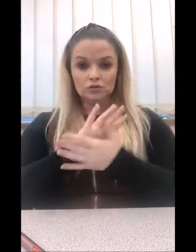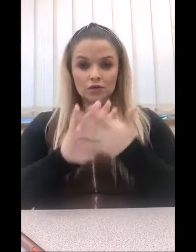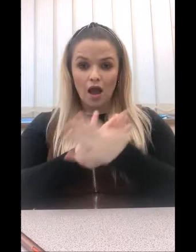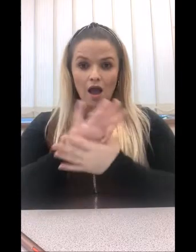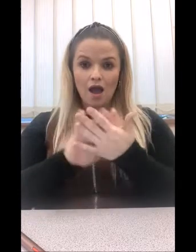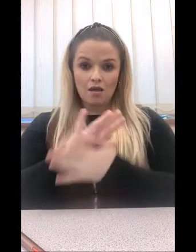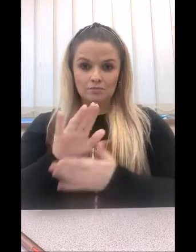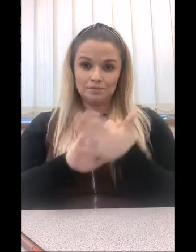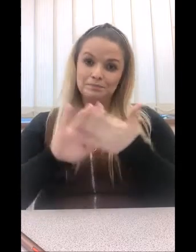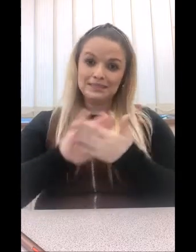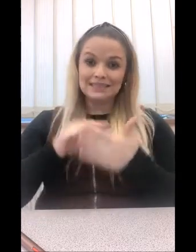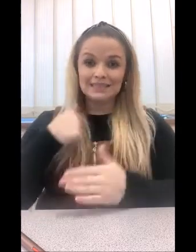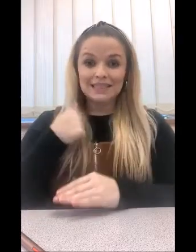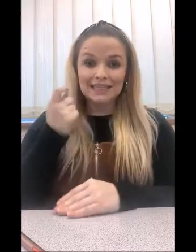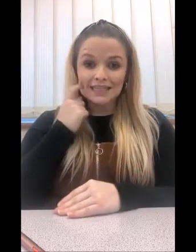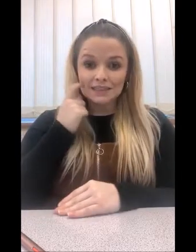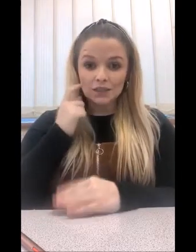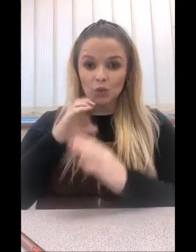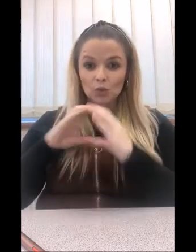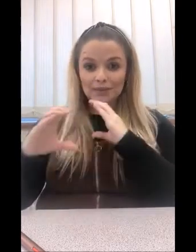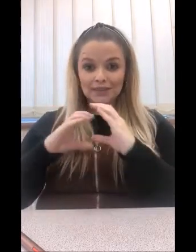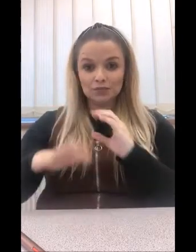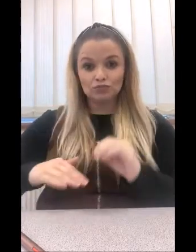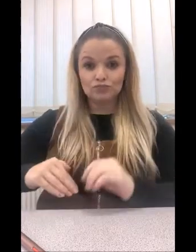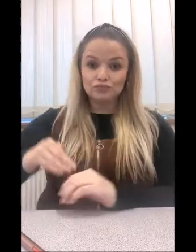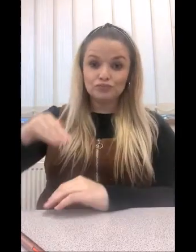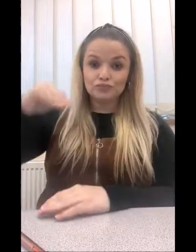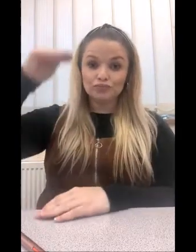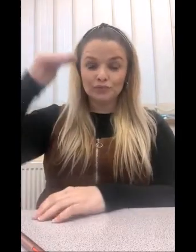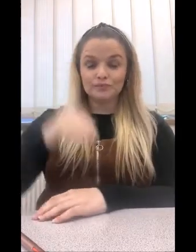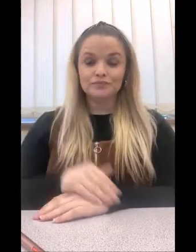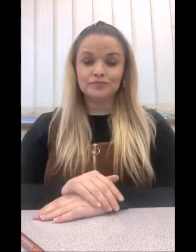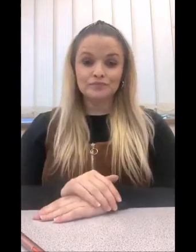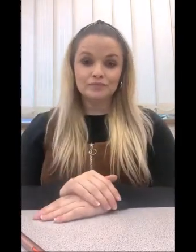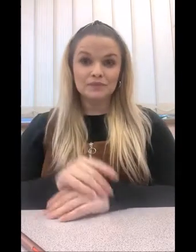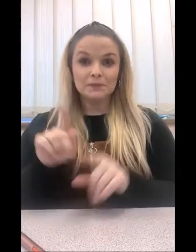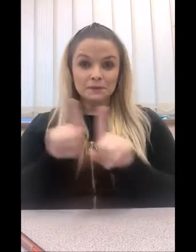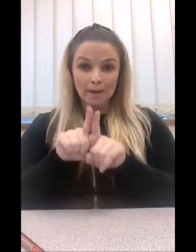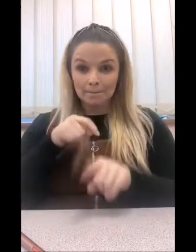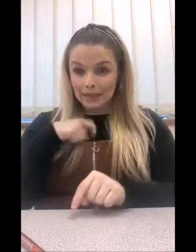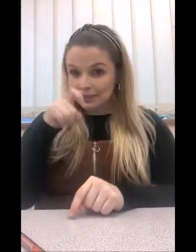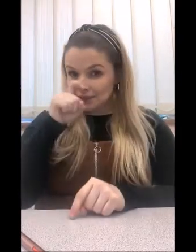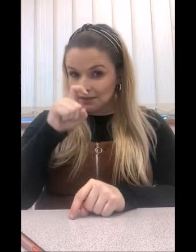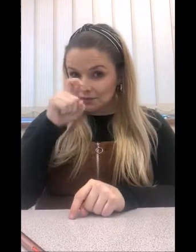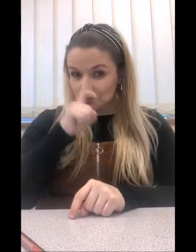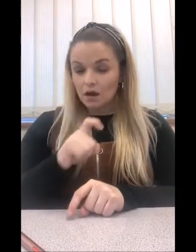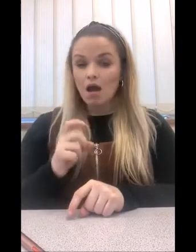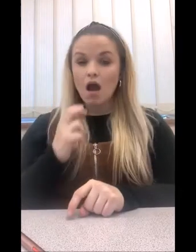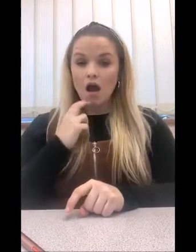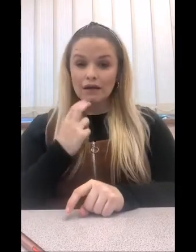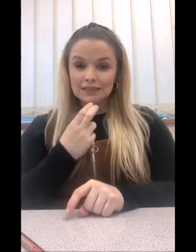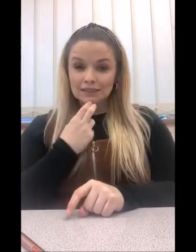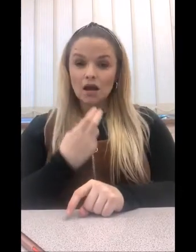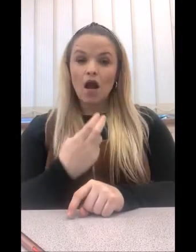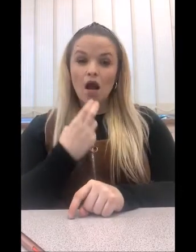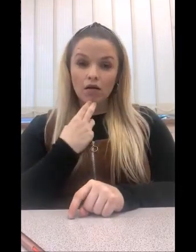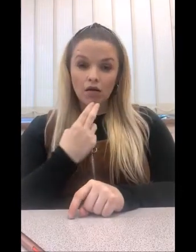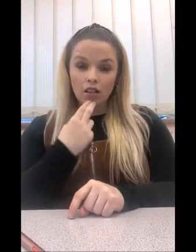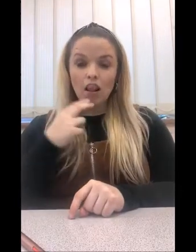was easy to communicate as I grew up. My sister, aunt,